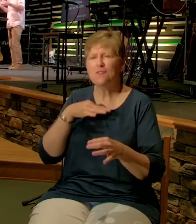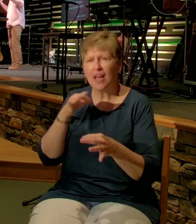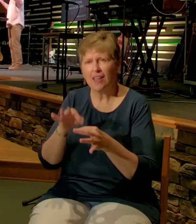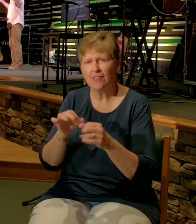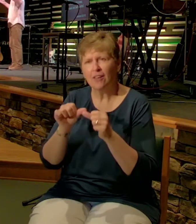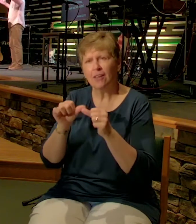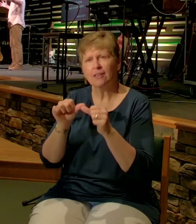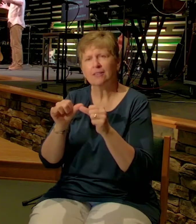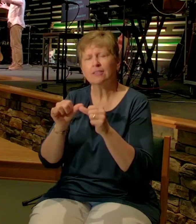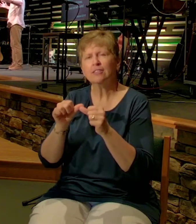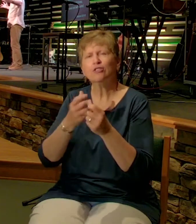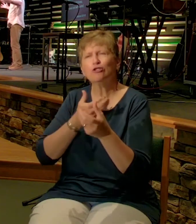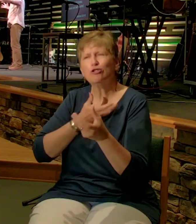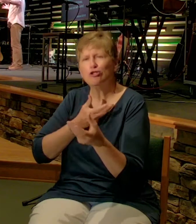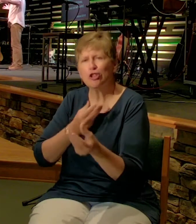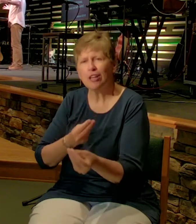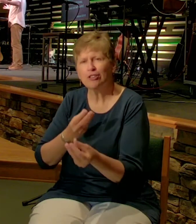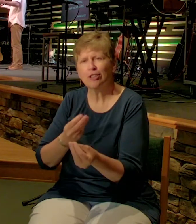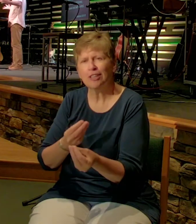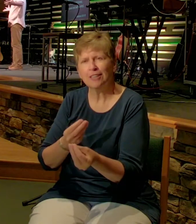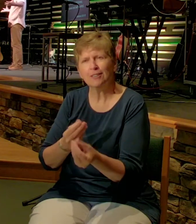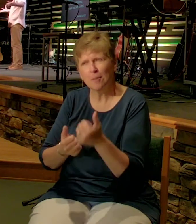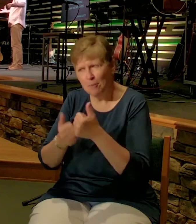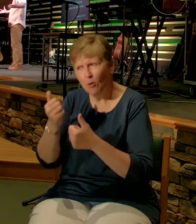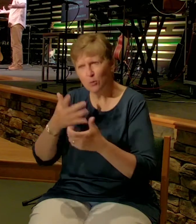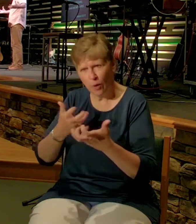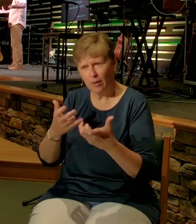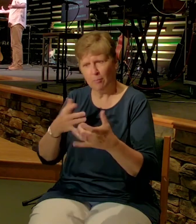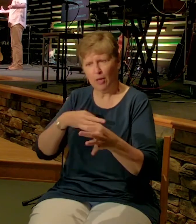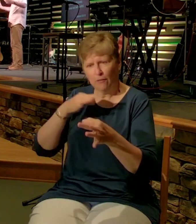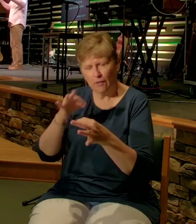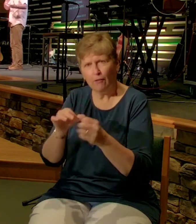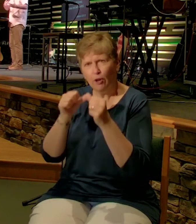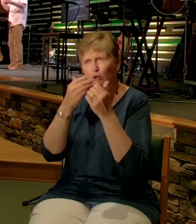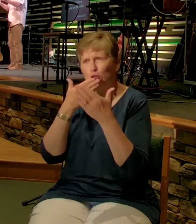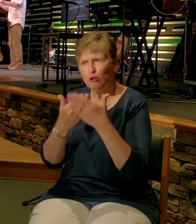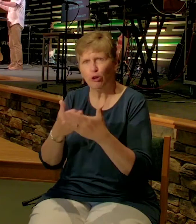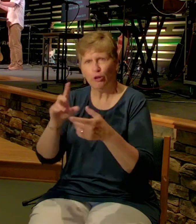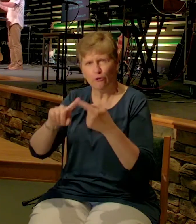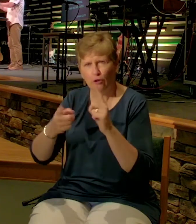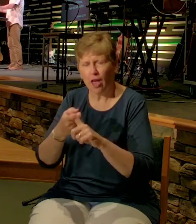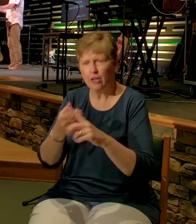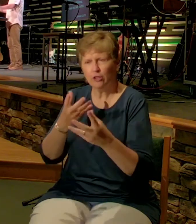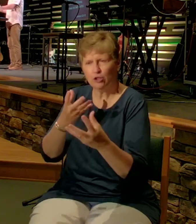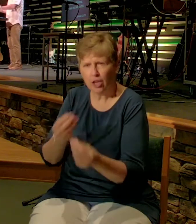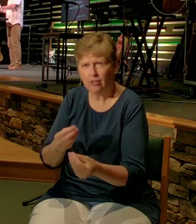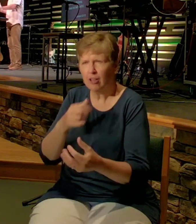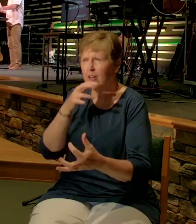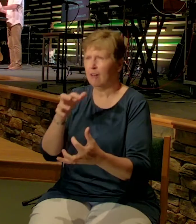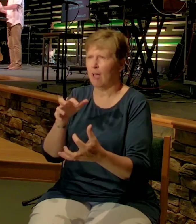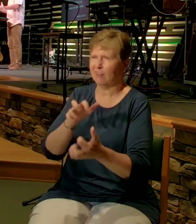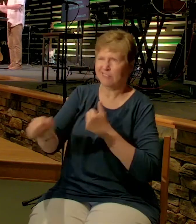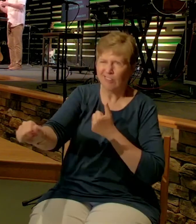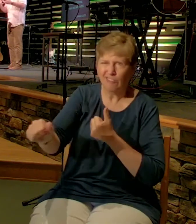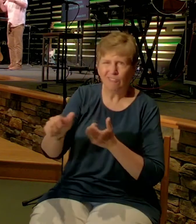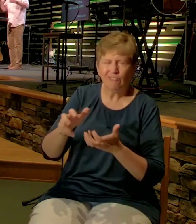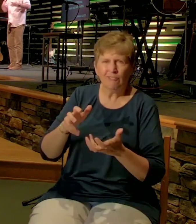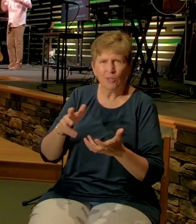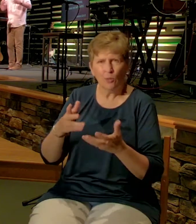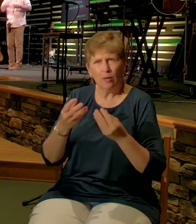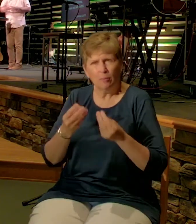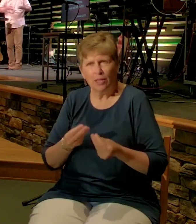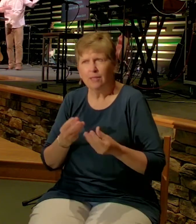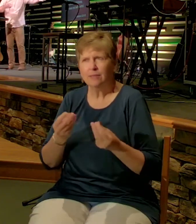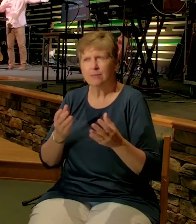gentleness. Most people, don't they want to be a faithful friend and be gentle rather than abrasive? I really